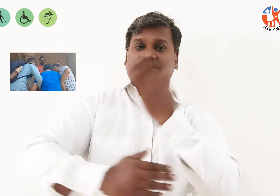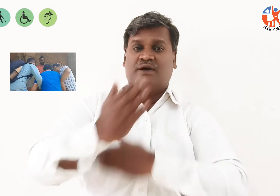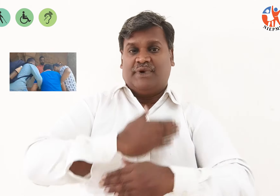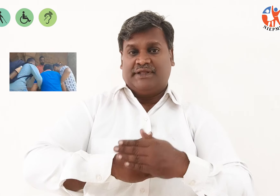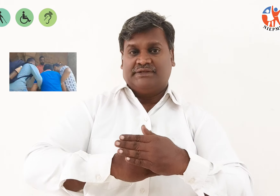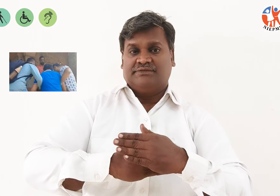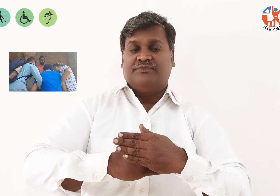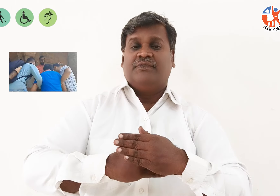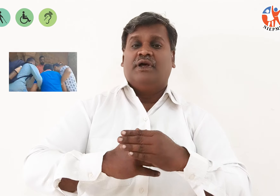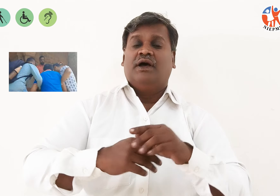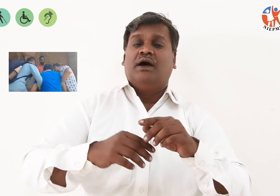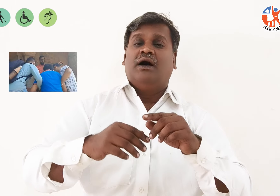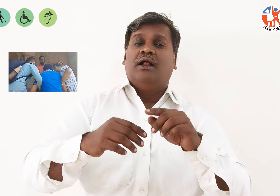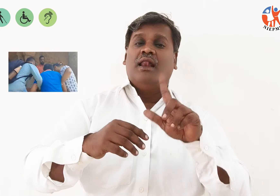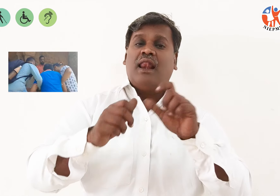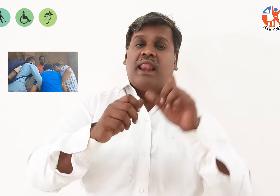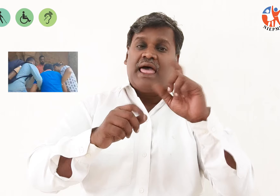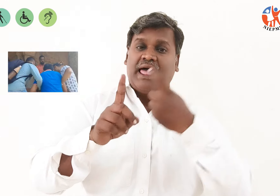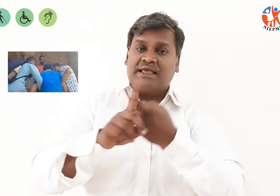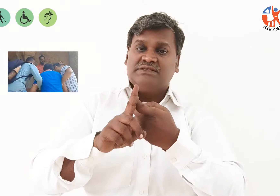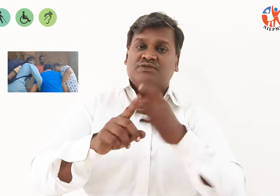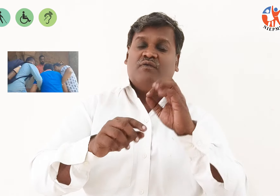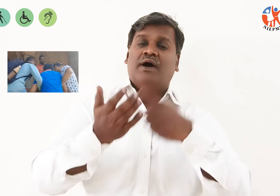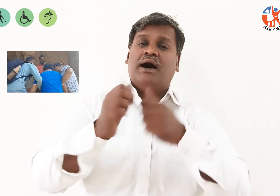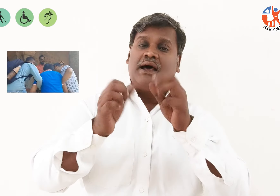at Isakan tomb in the Humayun tomb complex.